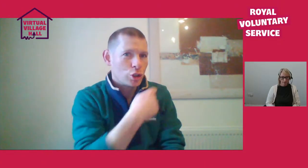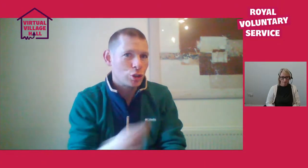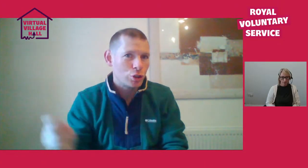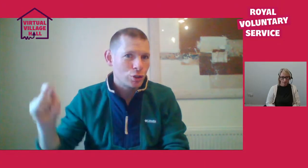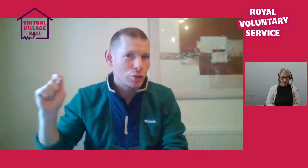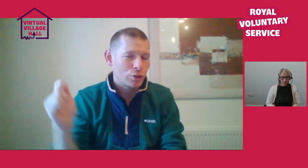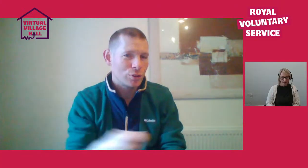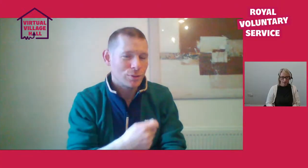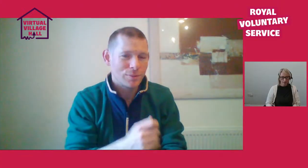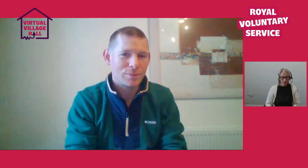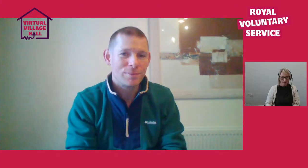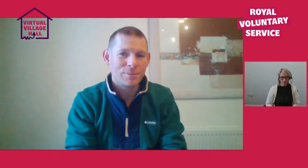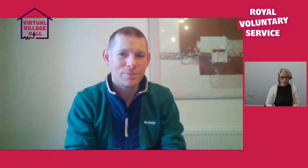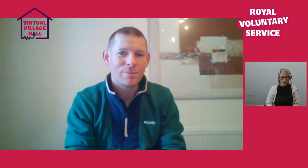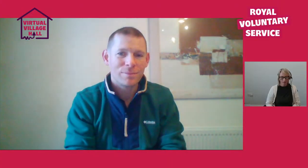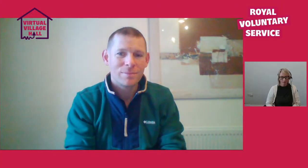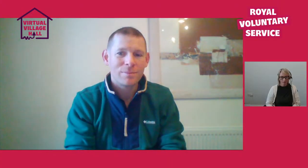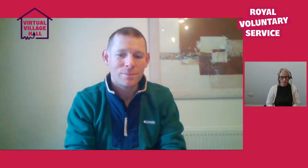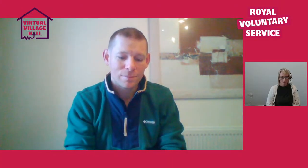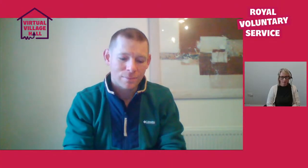And that's number 9 again.